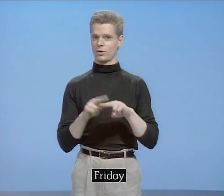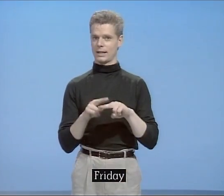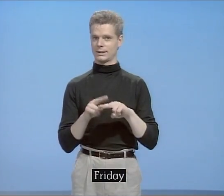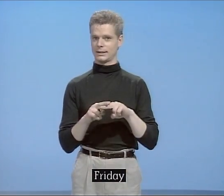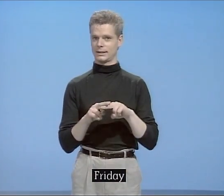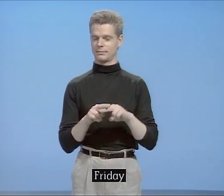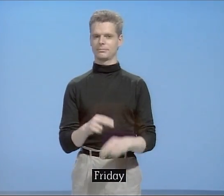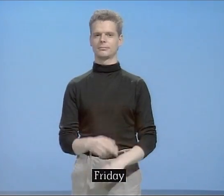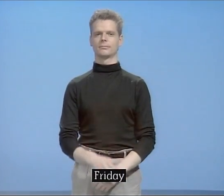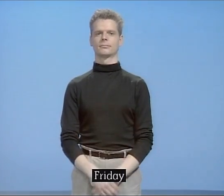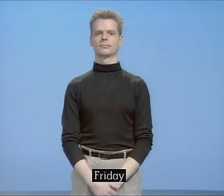Friday.